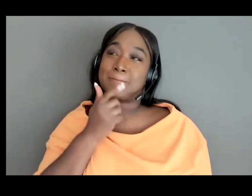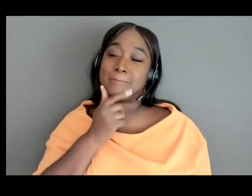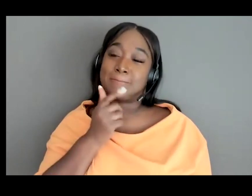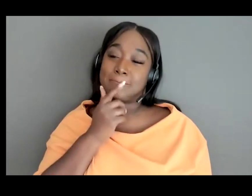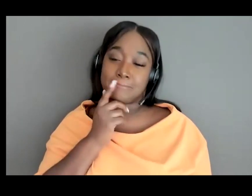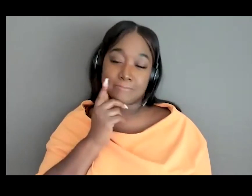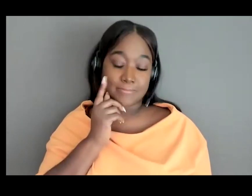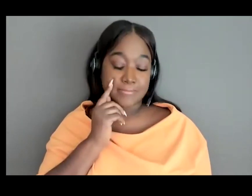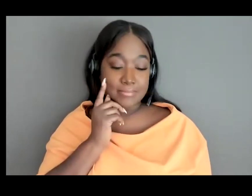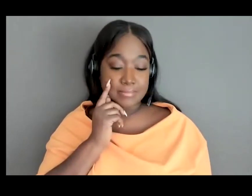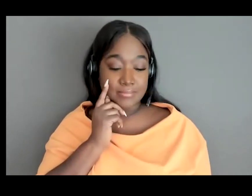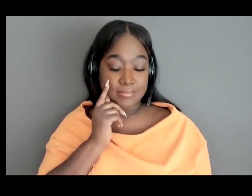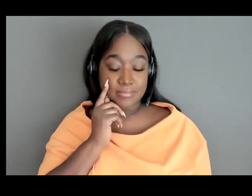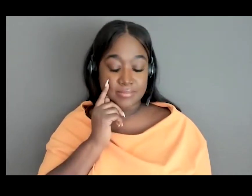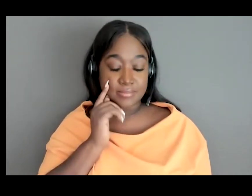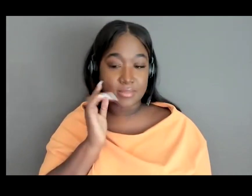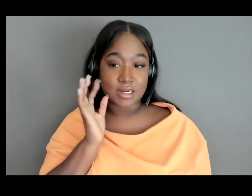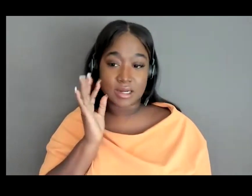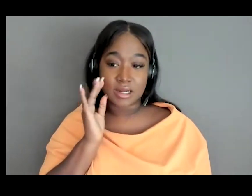sorry,